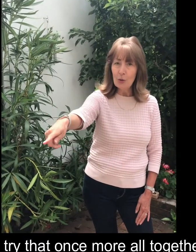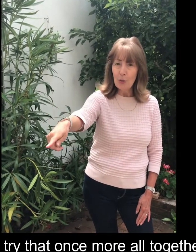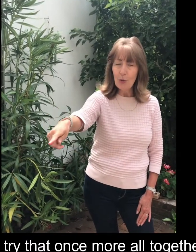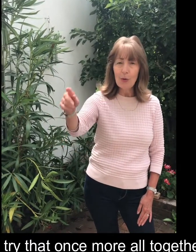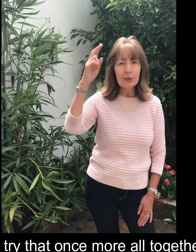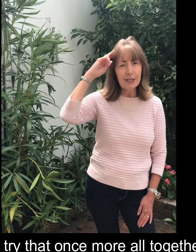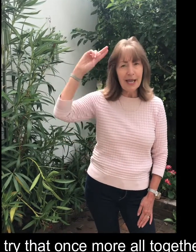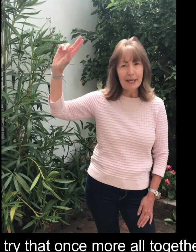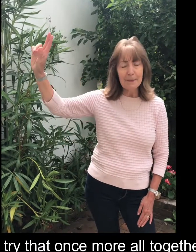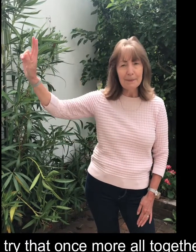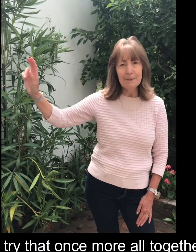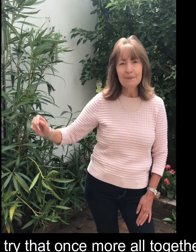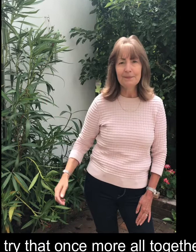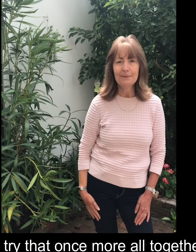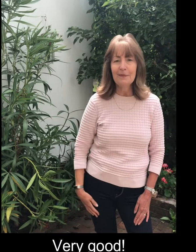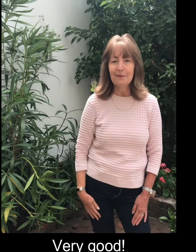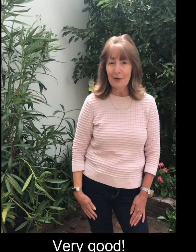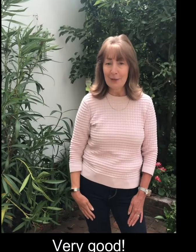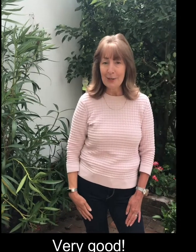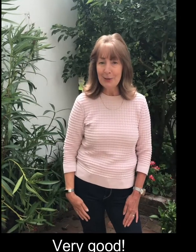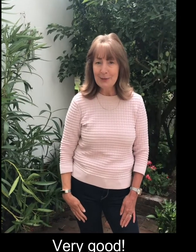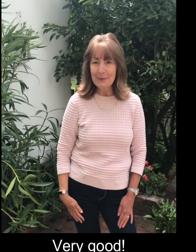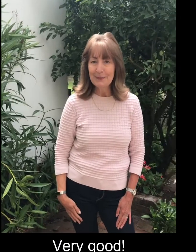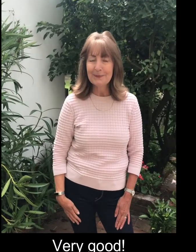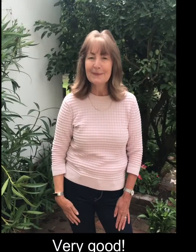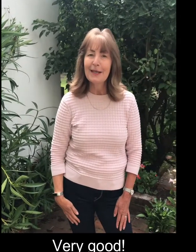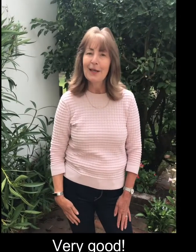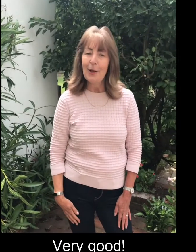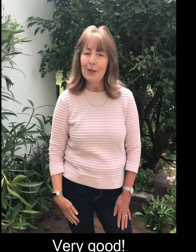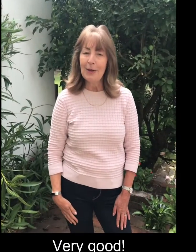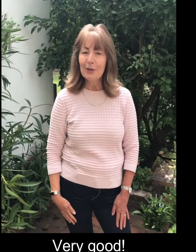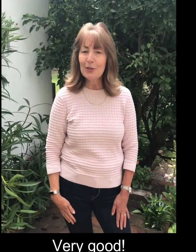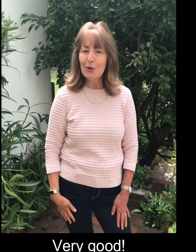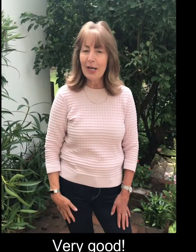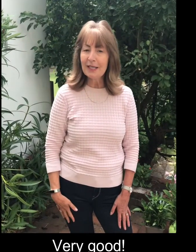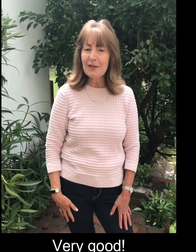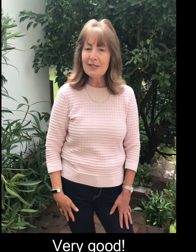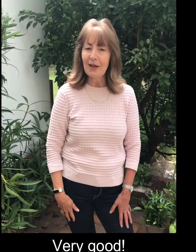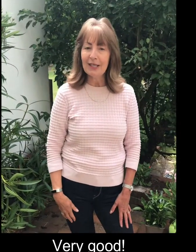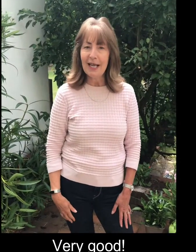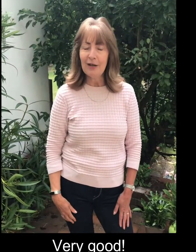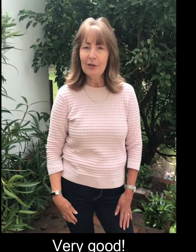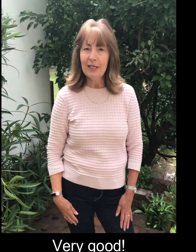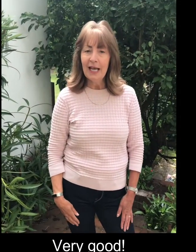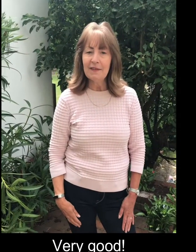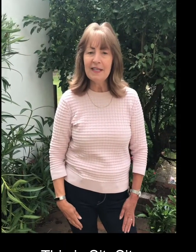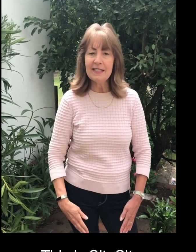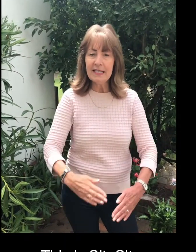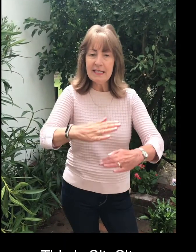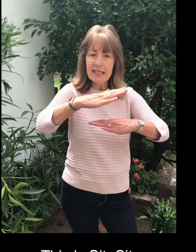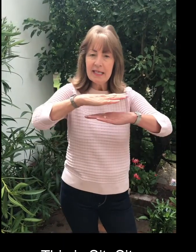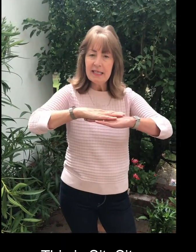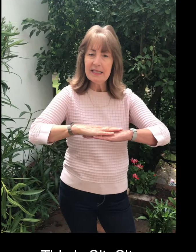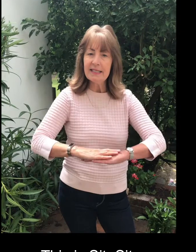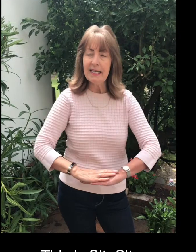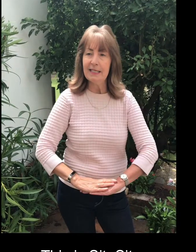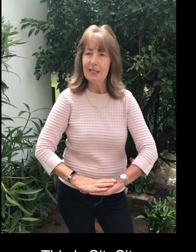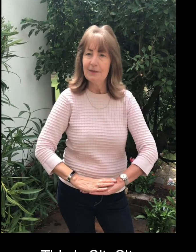your name? Very good. Okay, we're going to try another sign now, and this is sit.